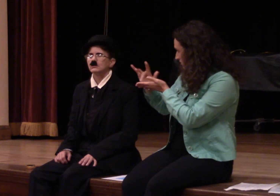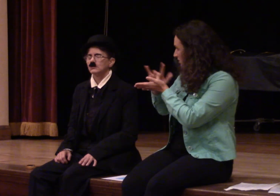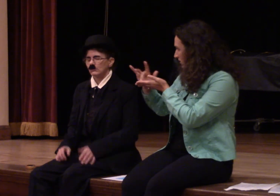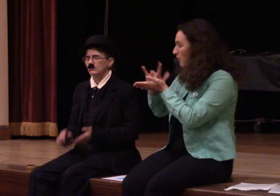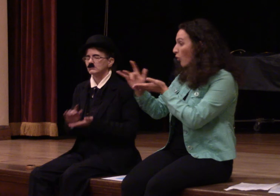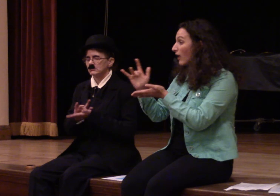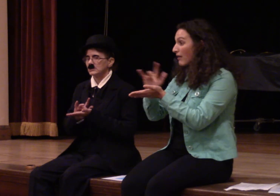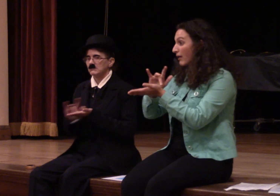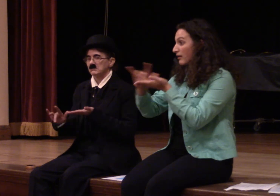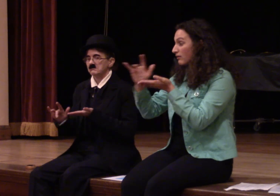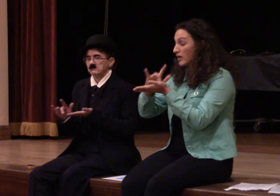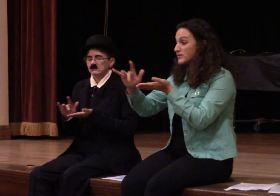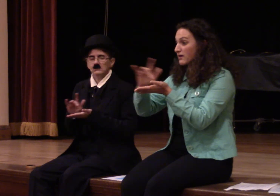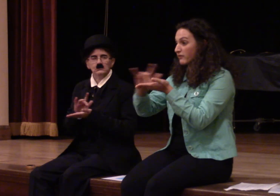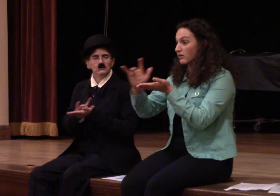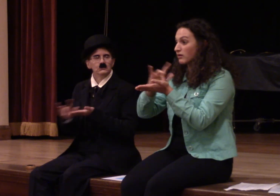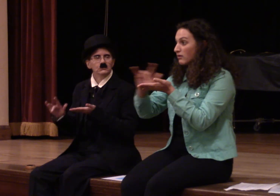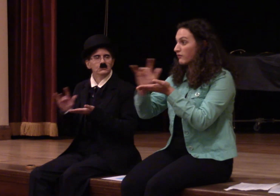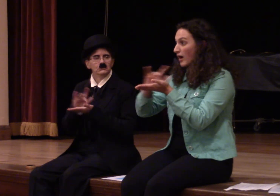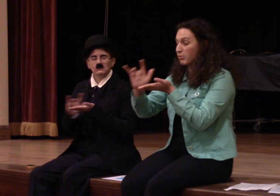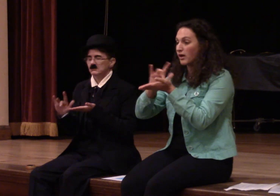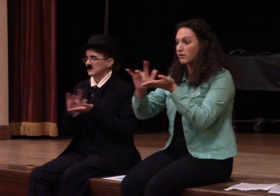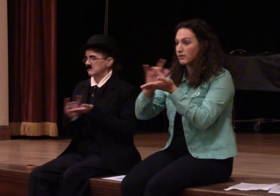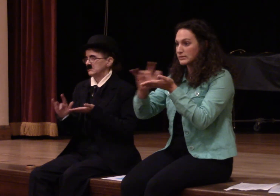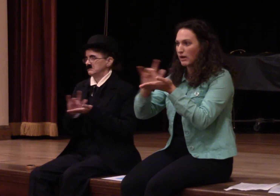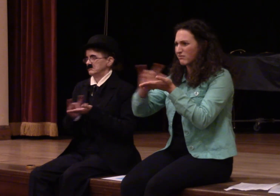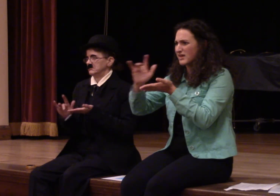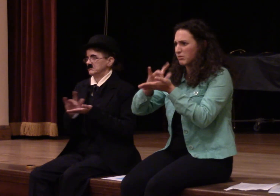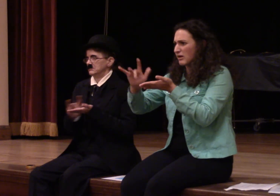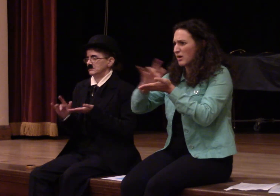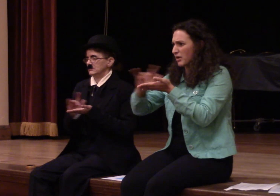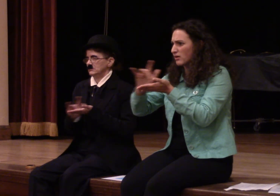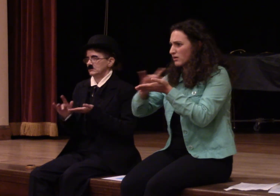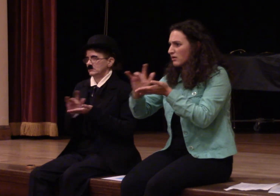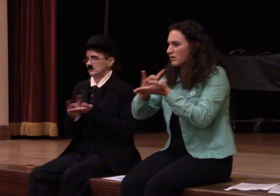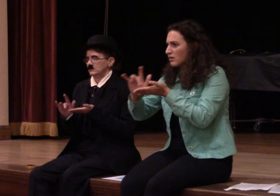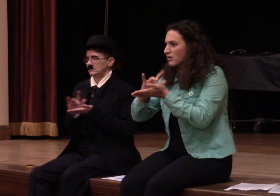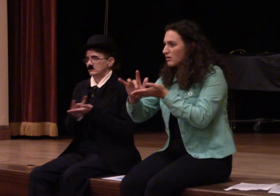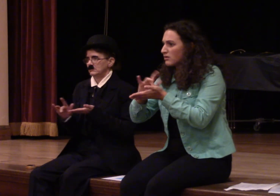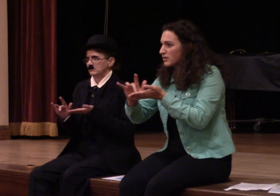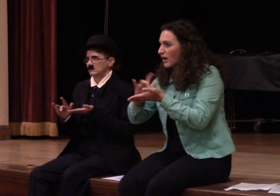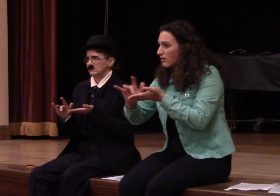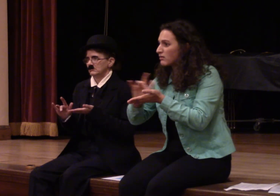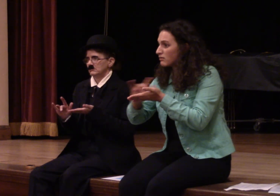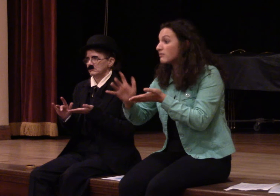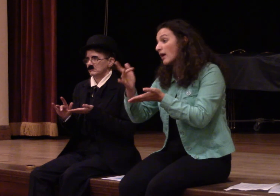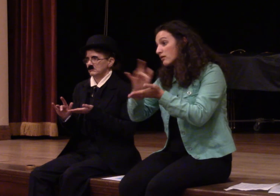Yeah, or iPad. I use that for iPad as well. Because that's what you Tablet, do to move the information, Yeah. so maybe iPad. Yeah, that's why.